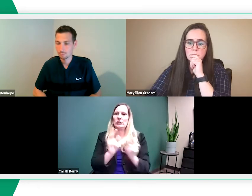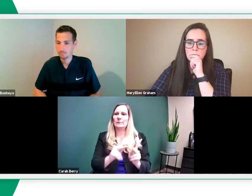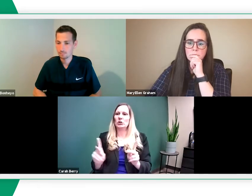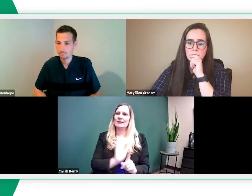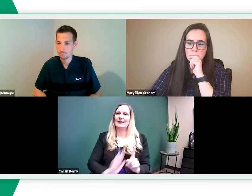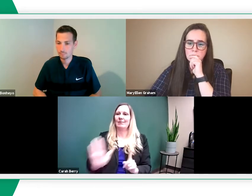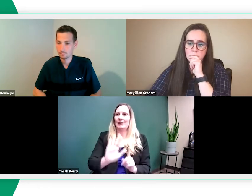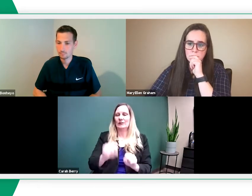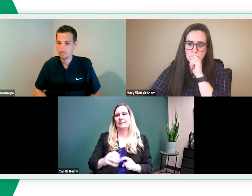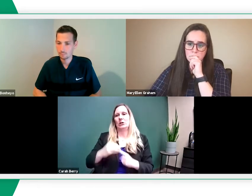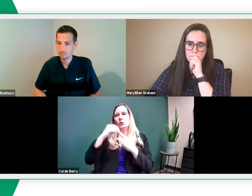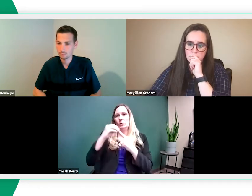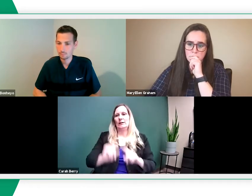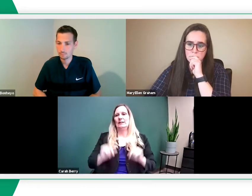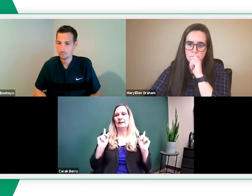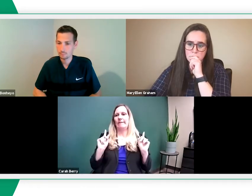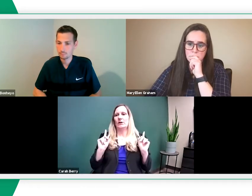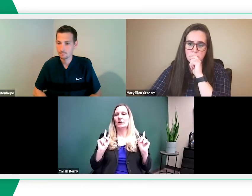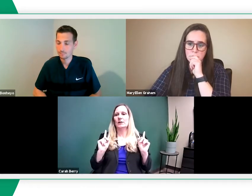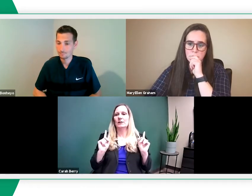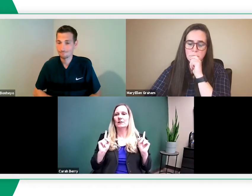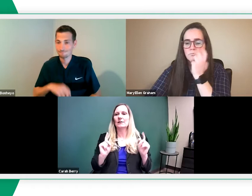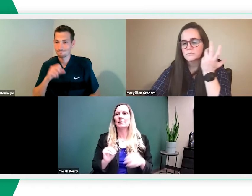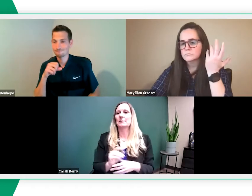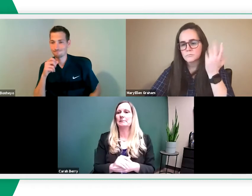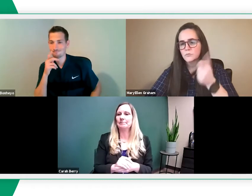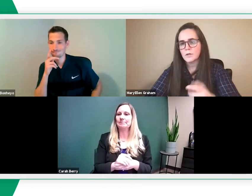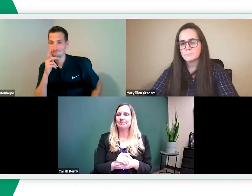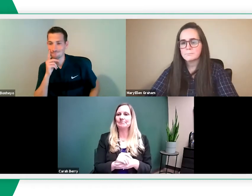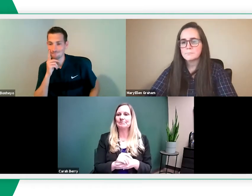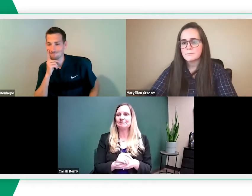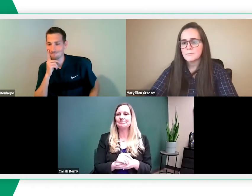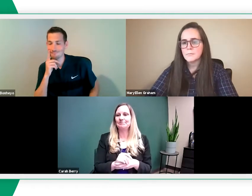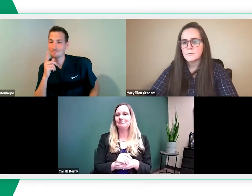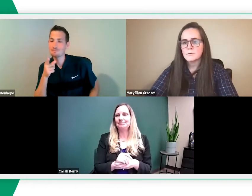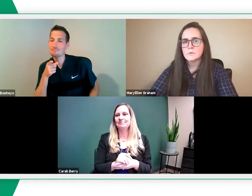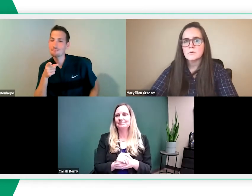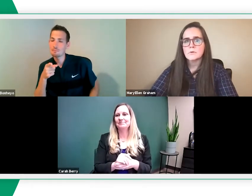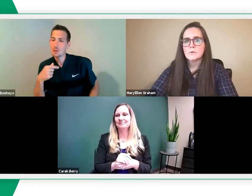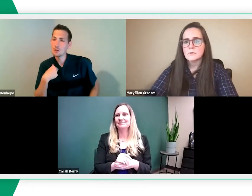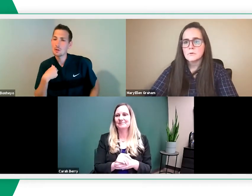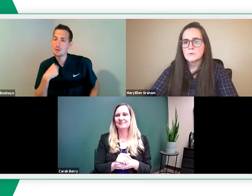thing. The cool thing is that everybody has their own special, unique differences in what they're doing.